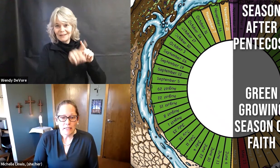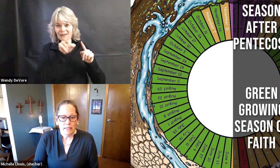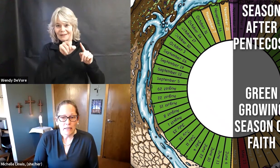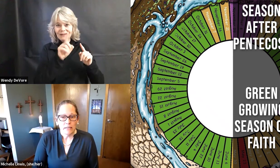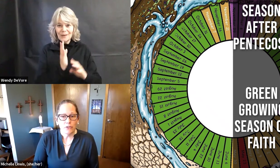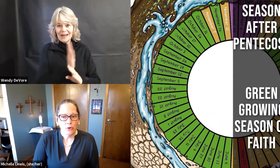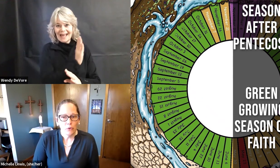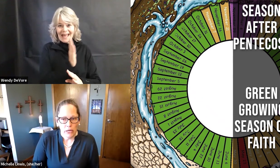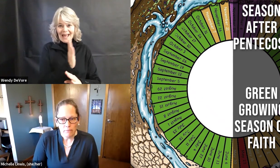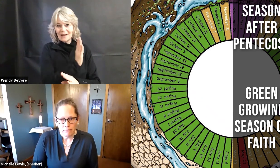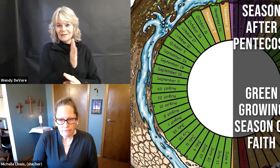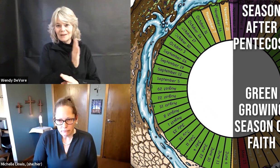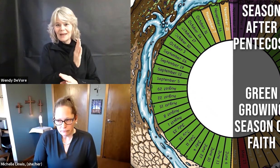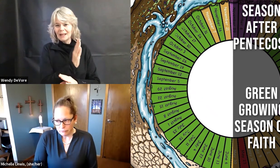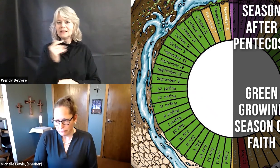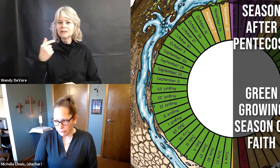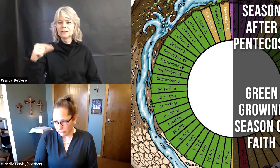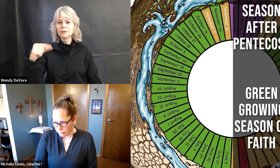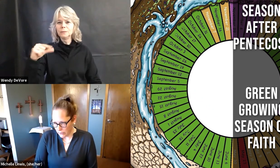season is usually green.